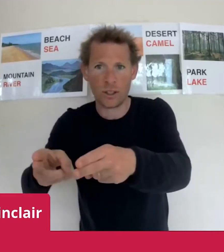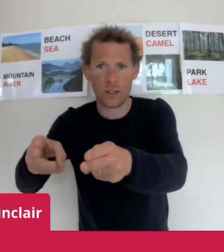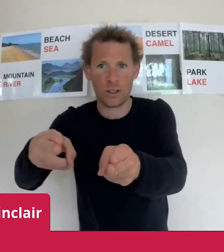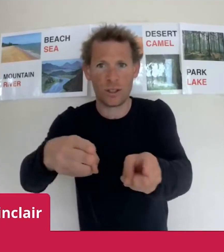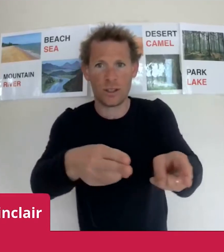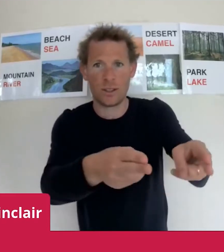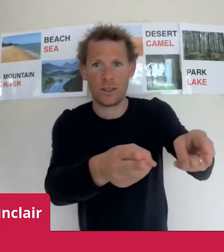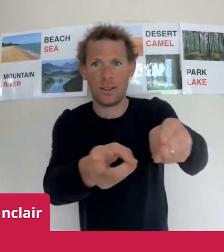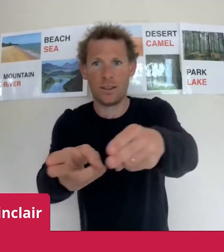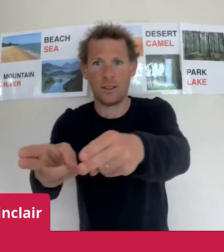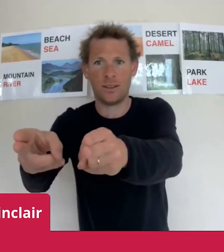river.